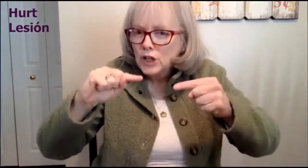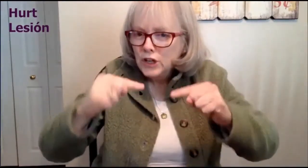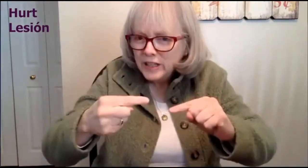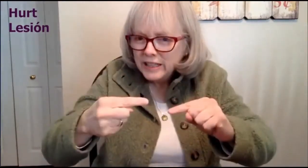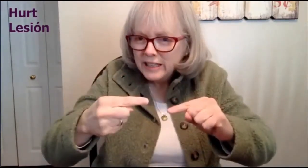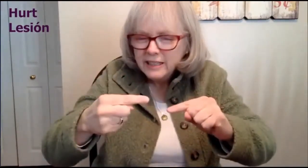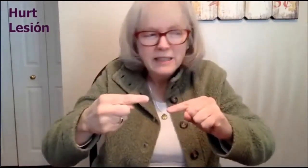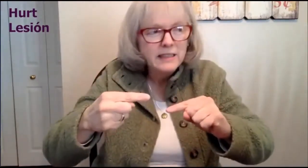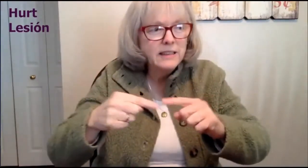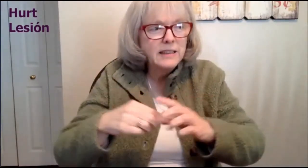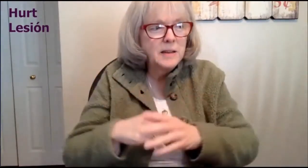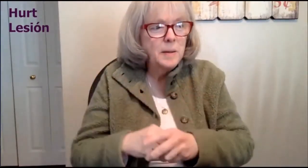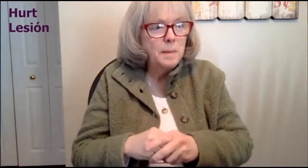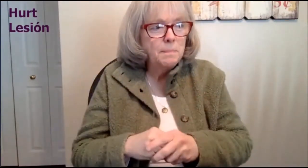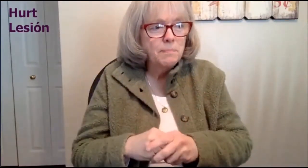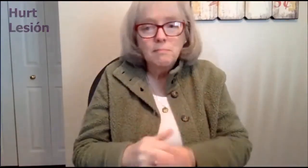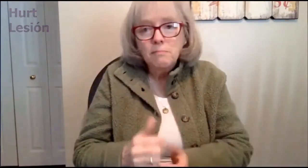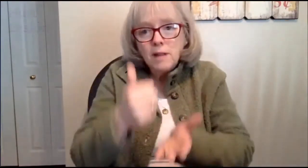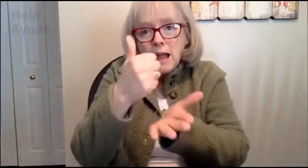Hurt.